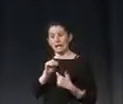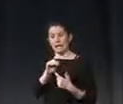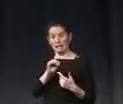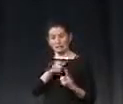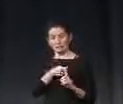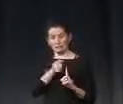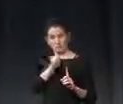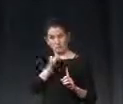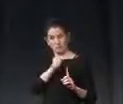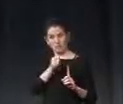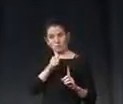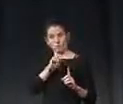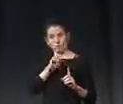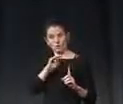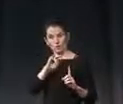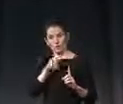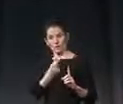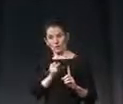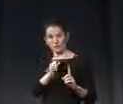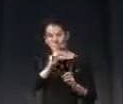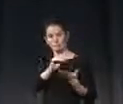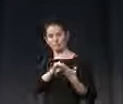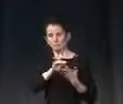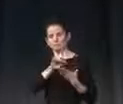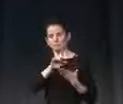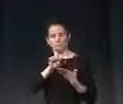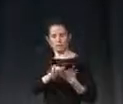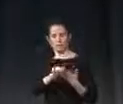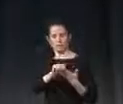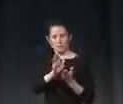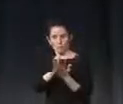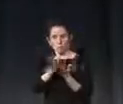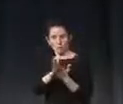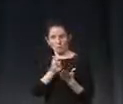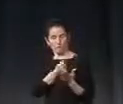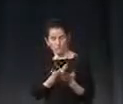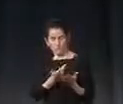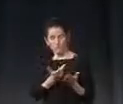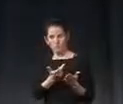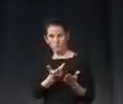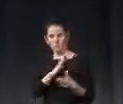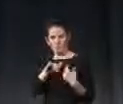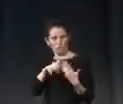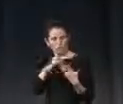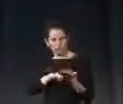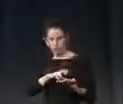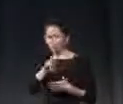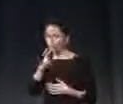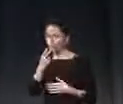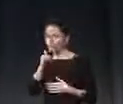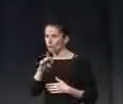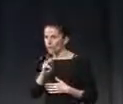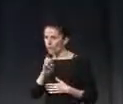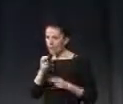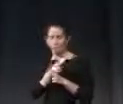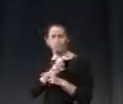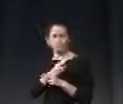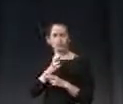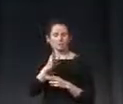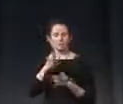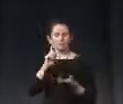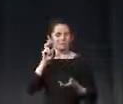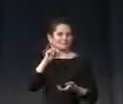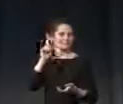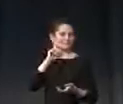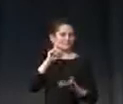Echoes, which revealed her deep intuition of sound and its uses. The poems rhymed, some employed acoustic metaphors, others the